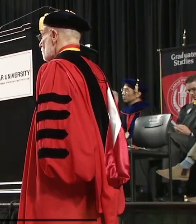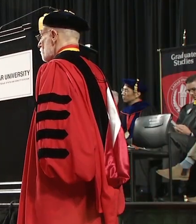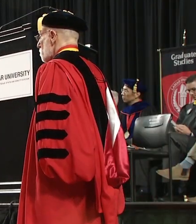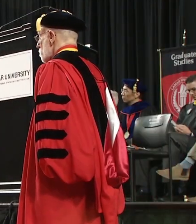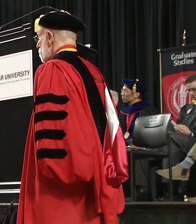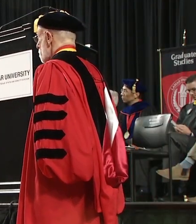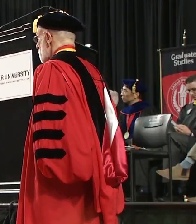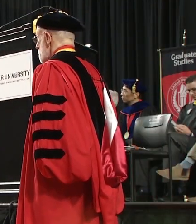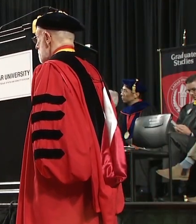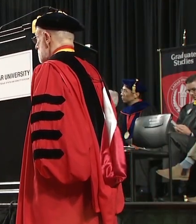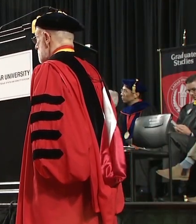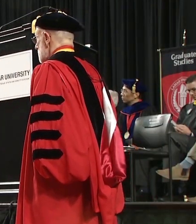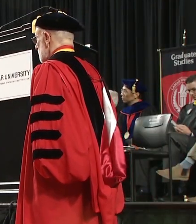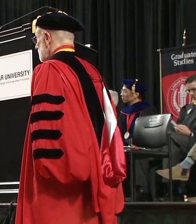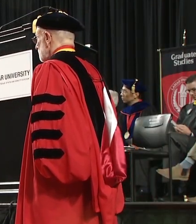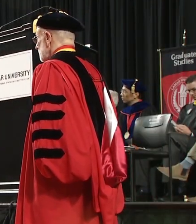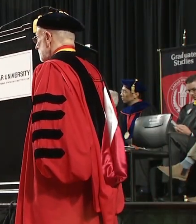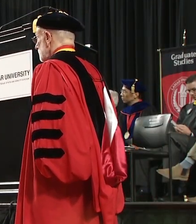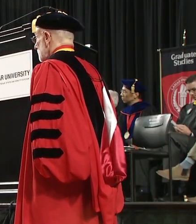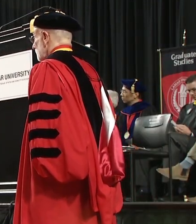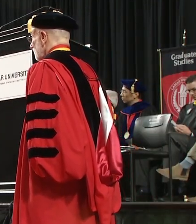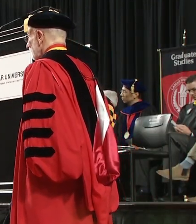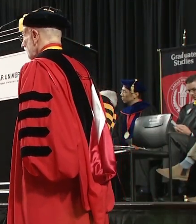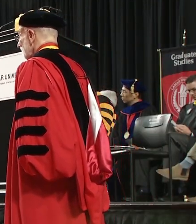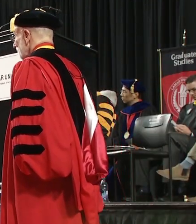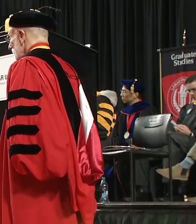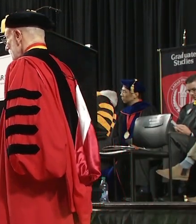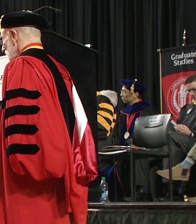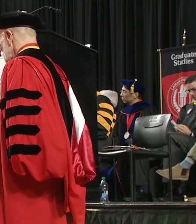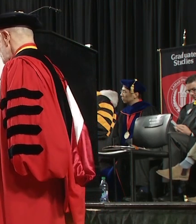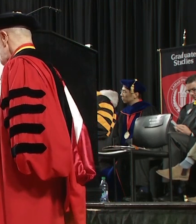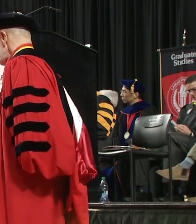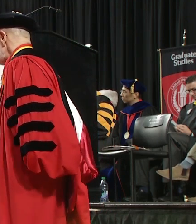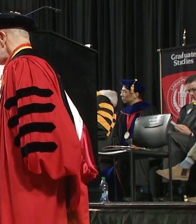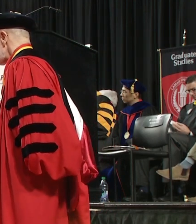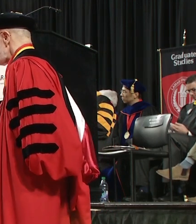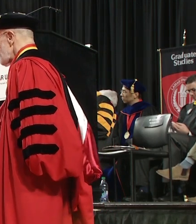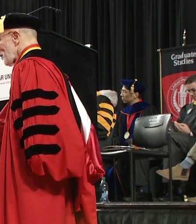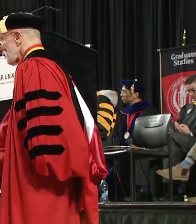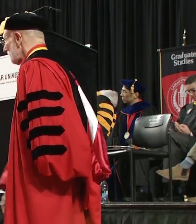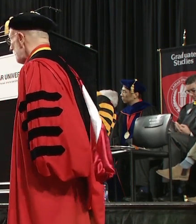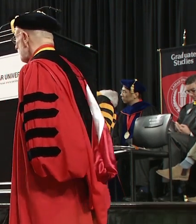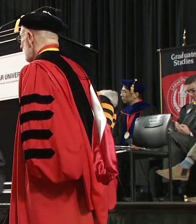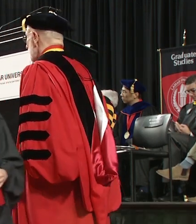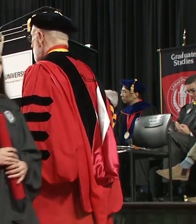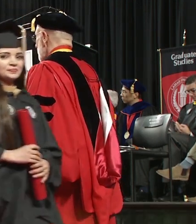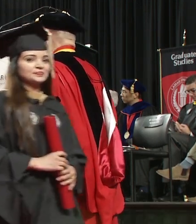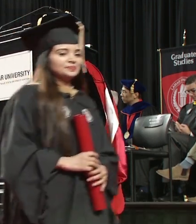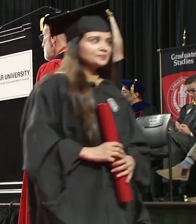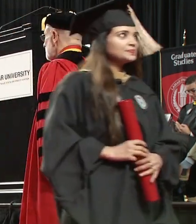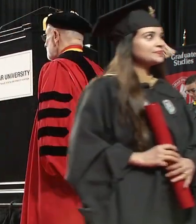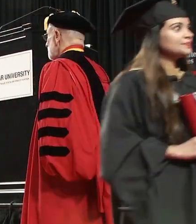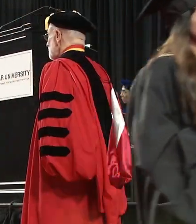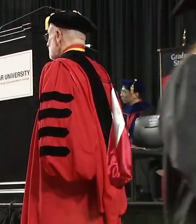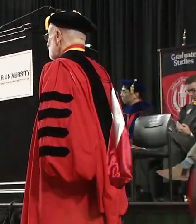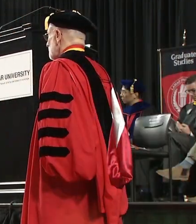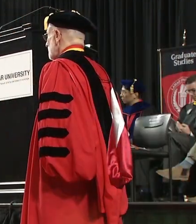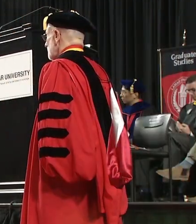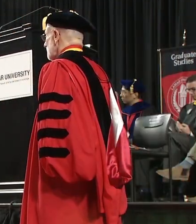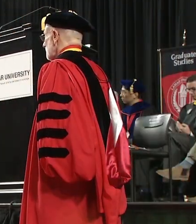Kia Patrice Richardson. I'm not the reader for this.